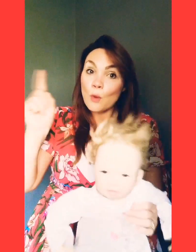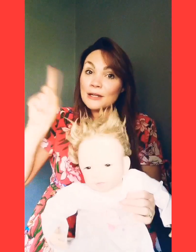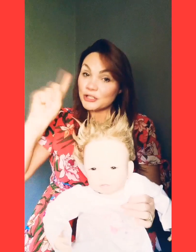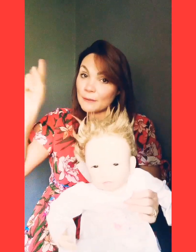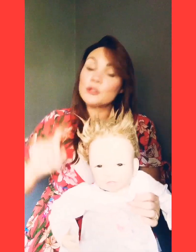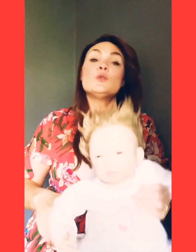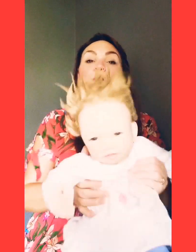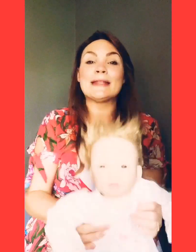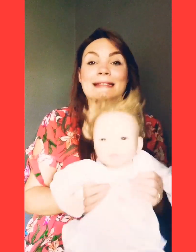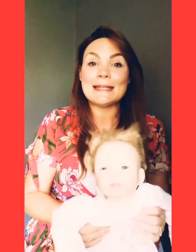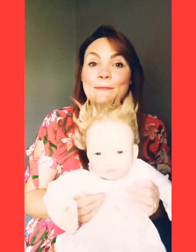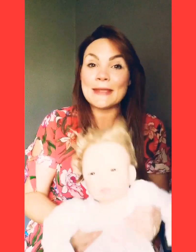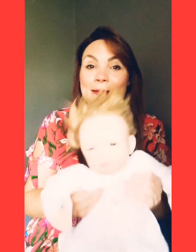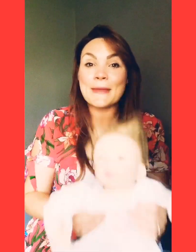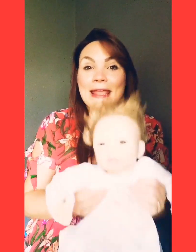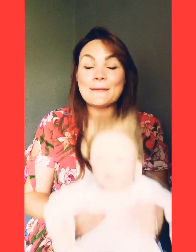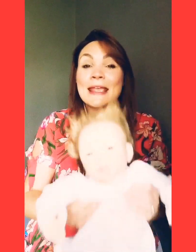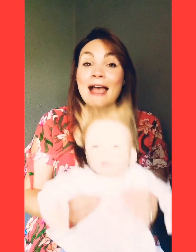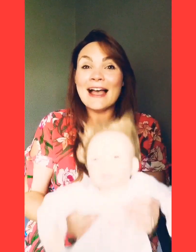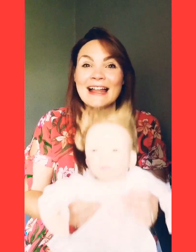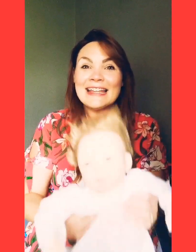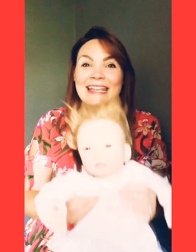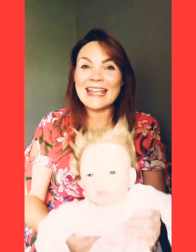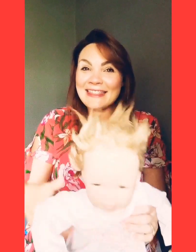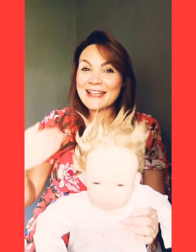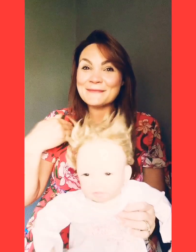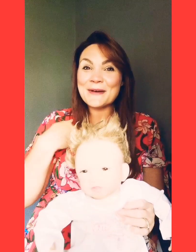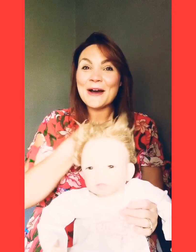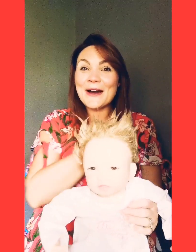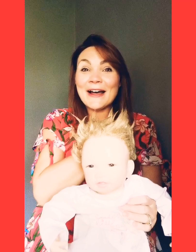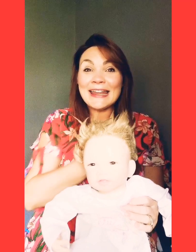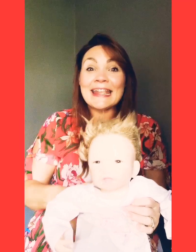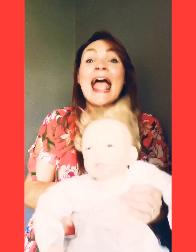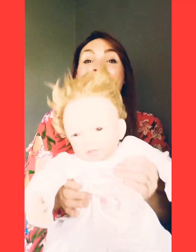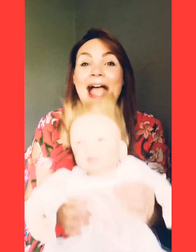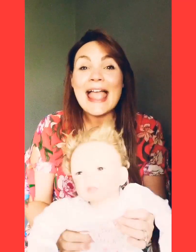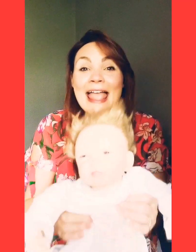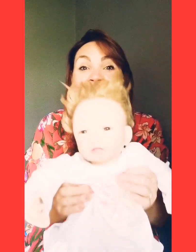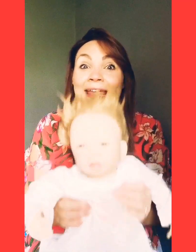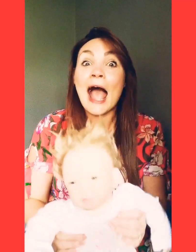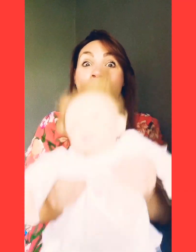What shall we do with a sleeping baby? Early in the morning. Hey ho,